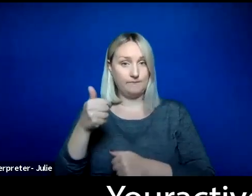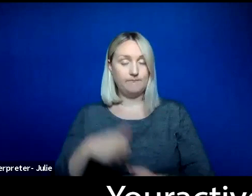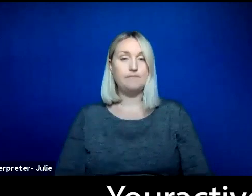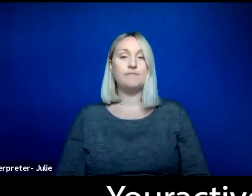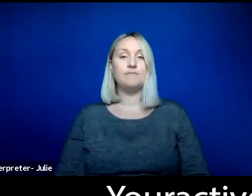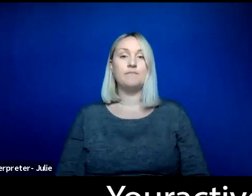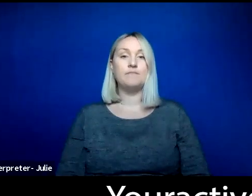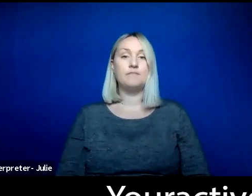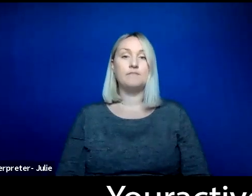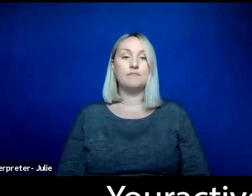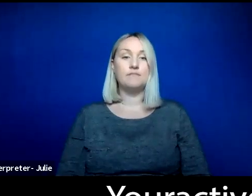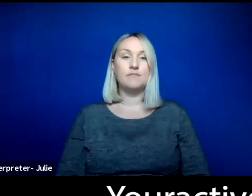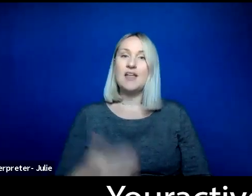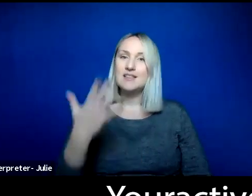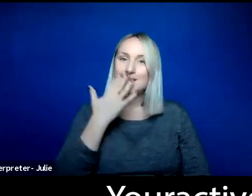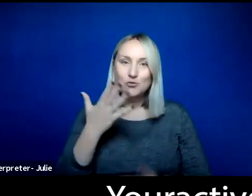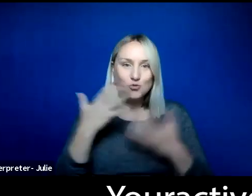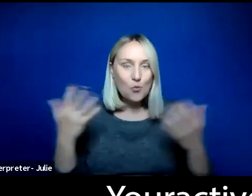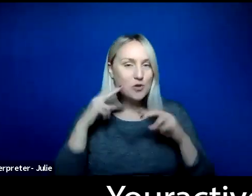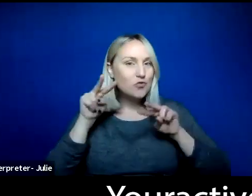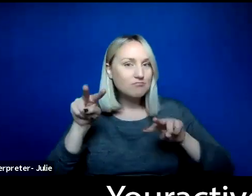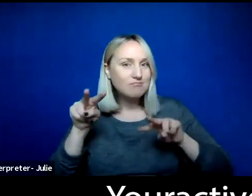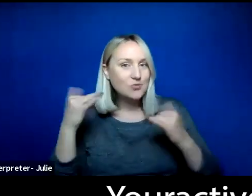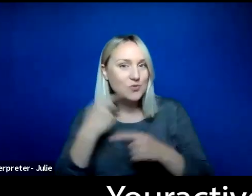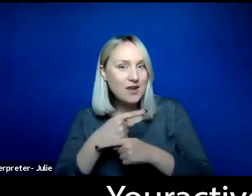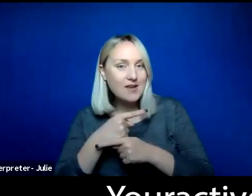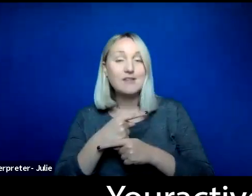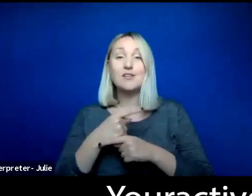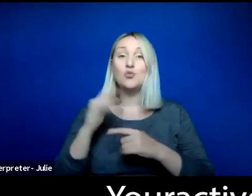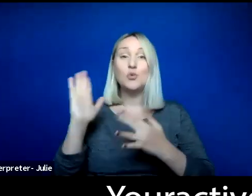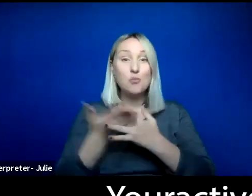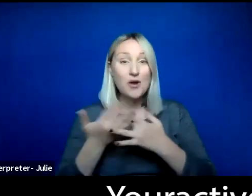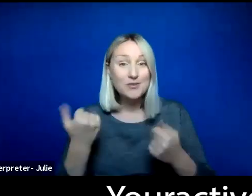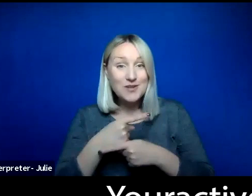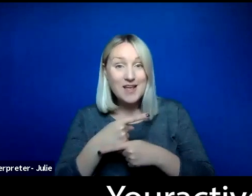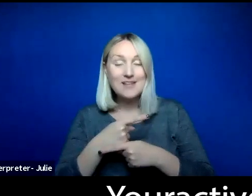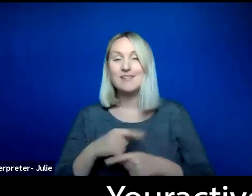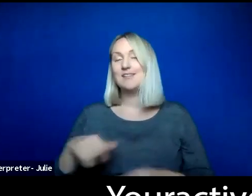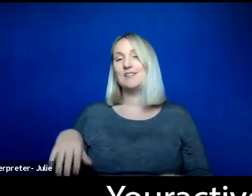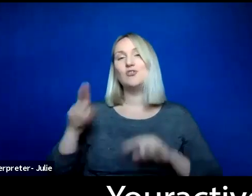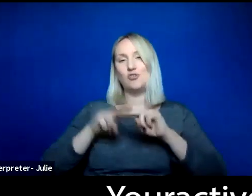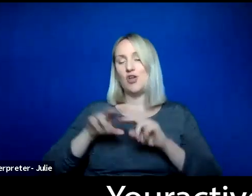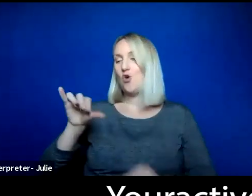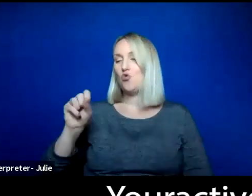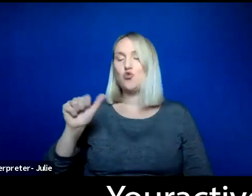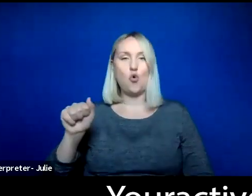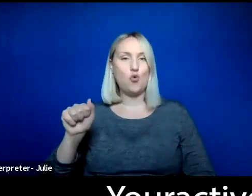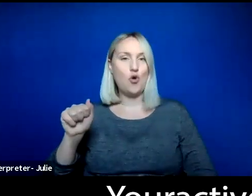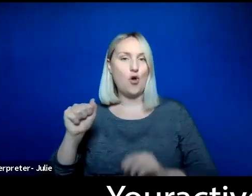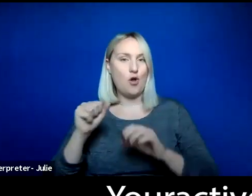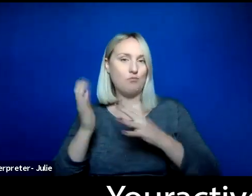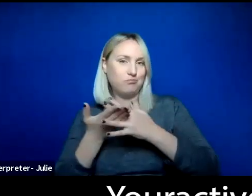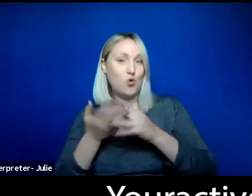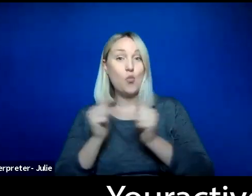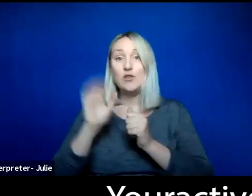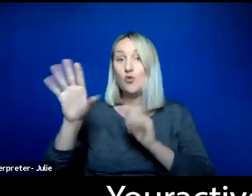And thank you so much for tuning in, taking this break, this chair yoga break with me and with your